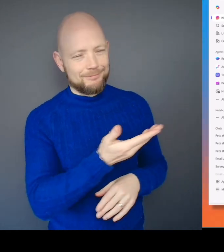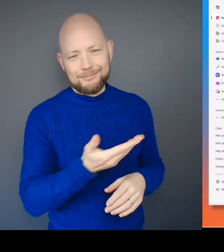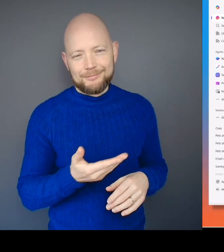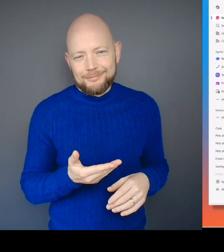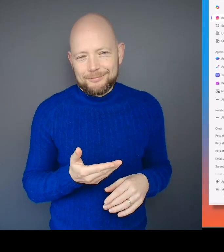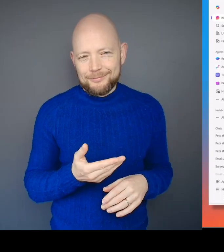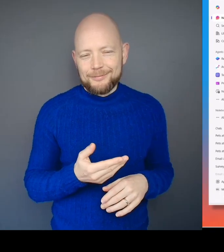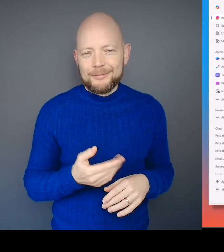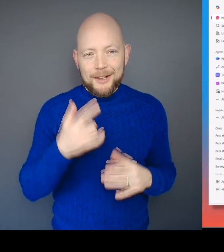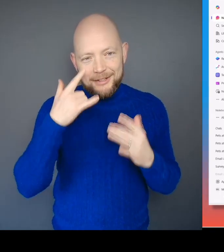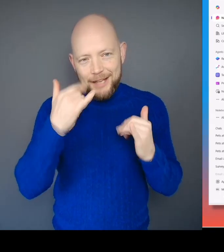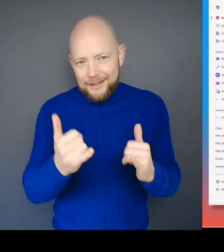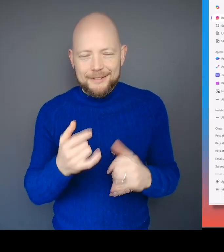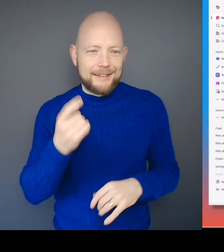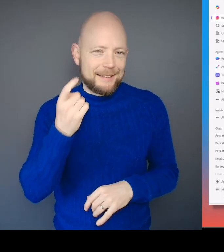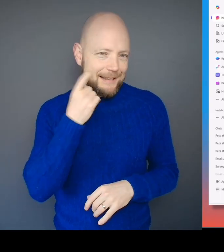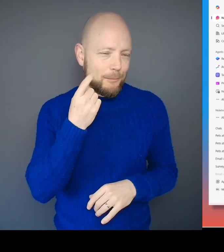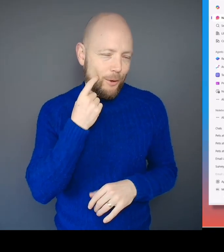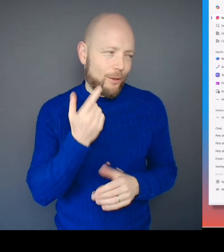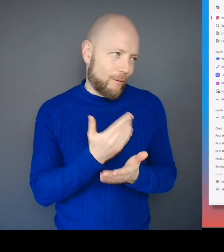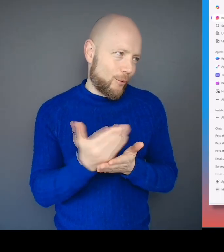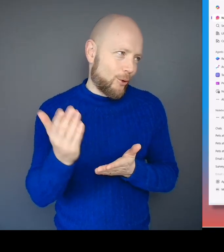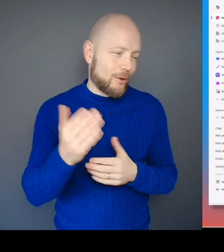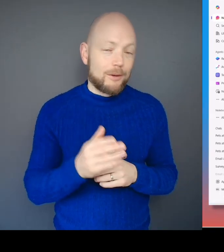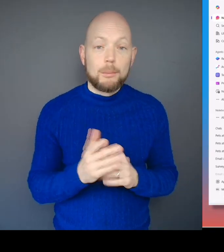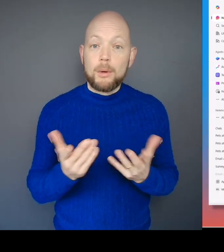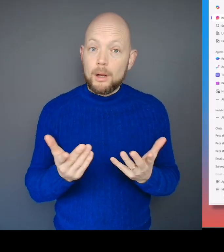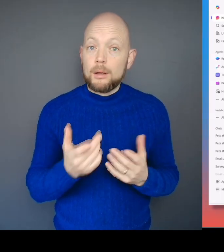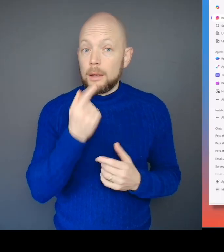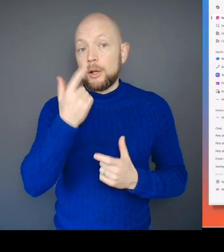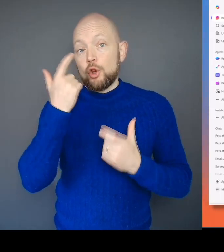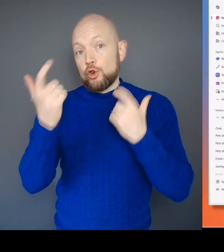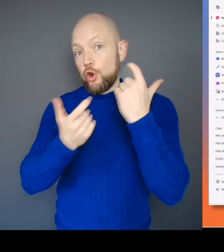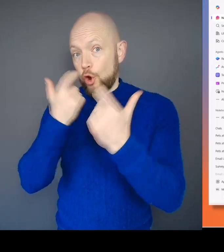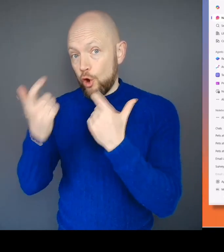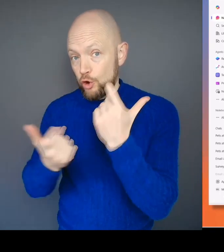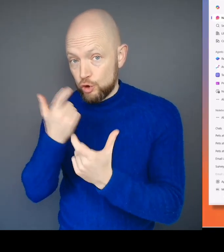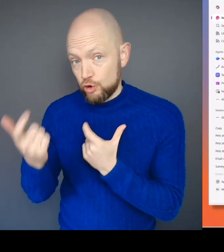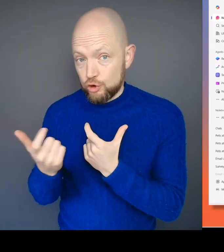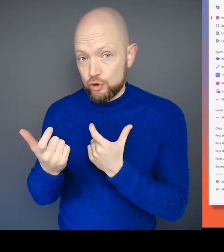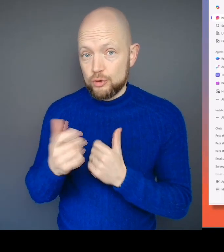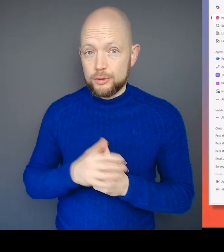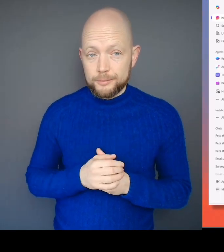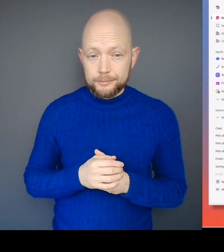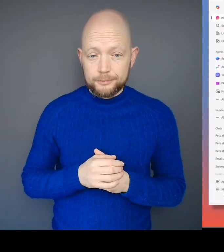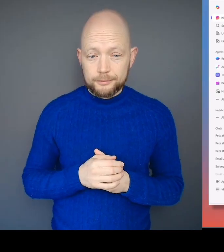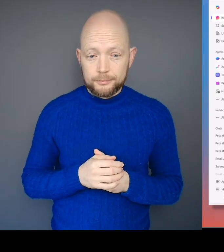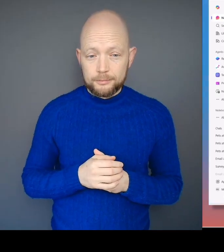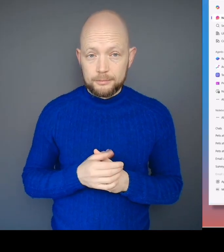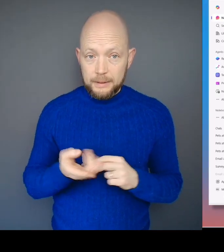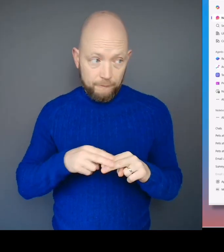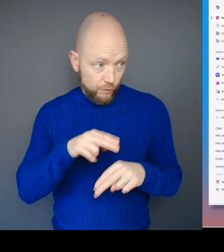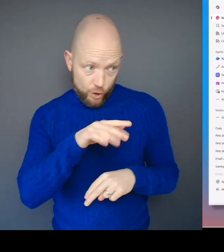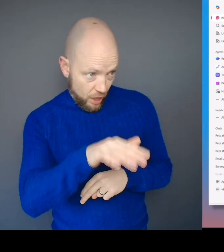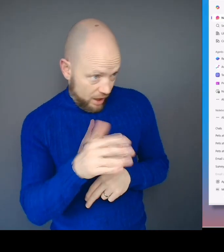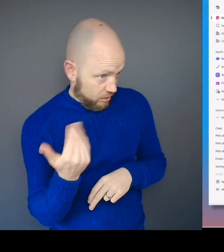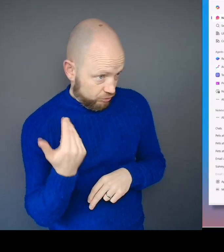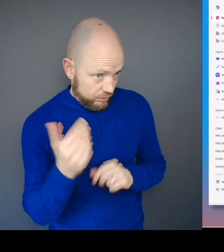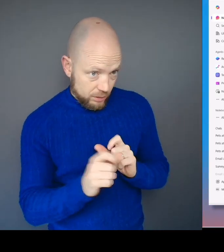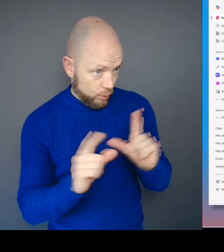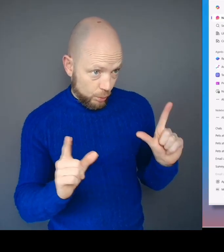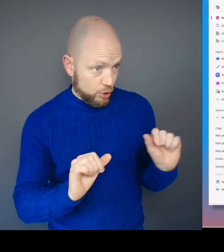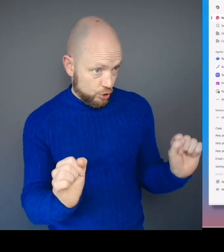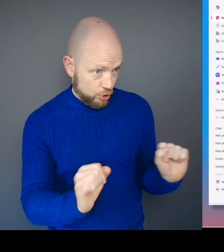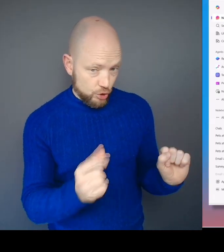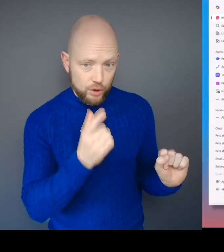to have something that where you don't have things called, like many things called the same name. So the way that you're more realistically going to work with that,